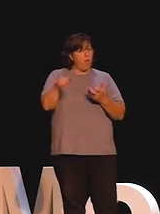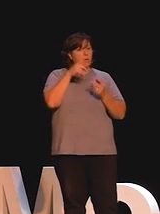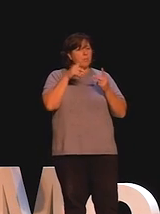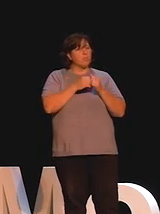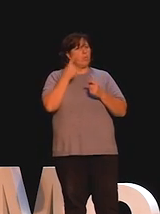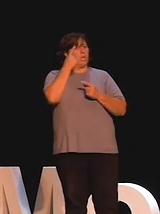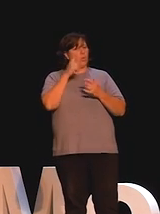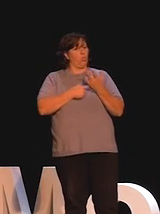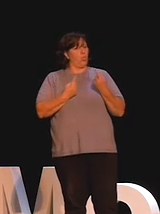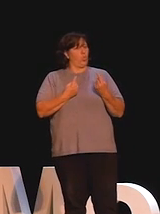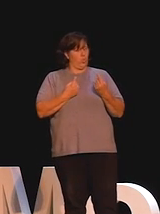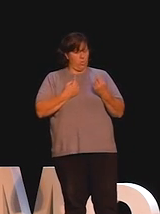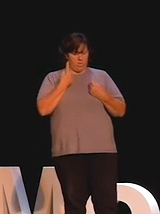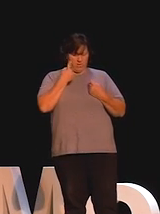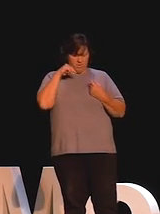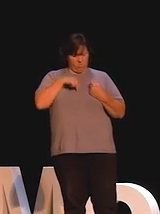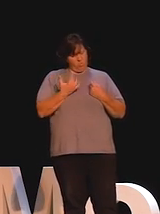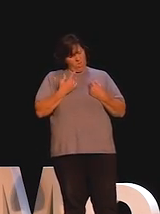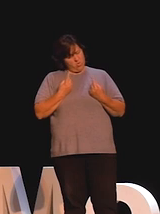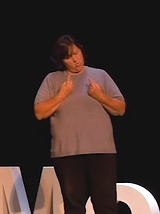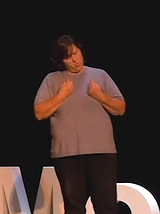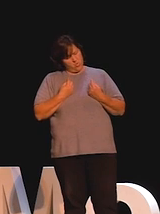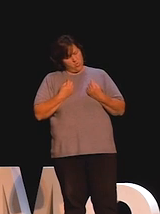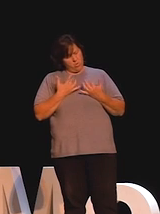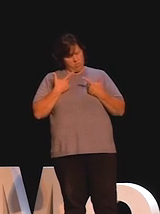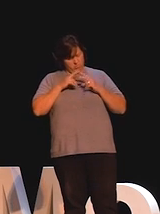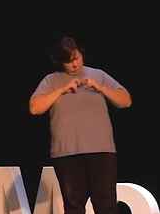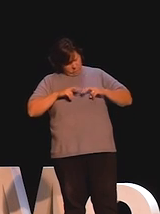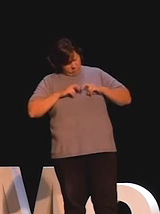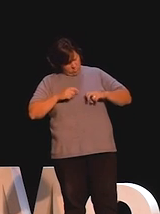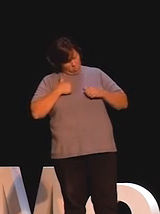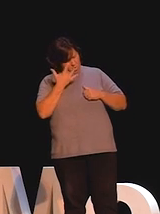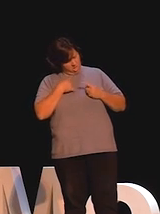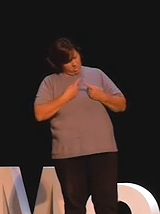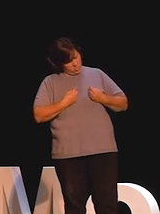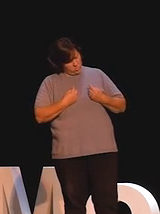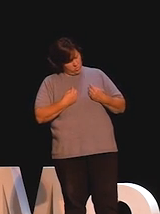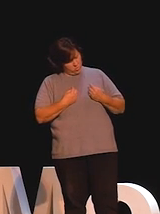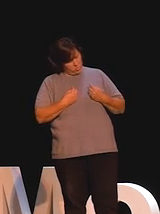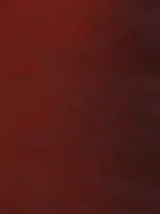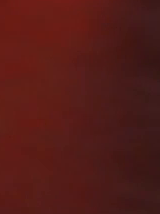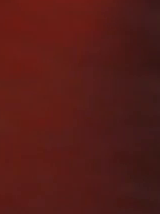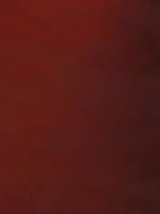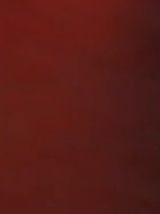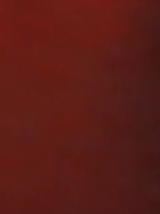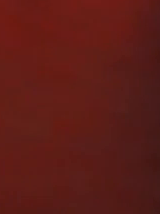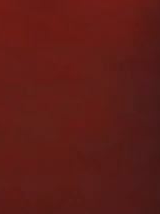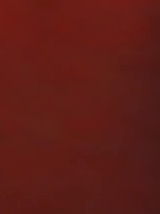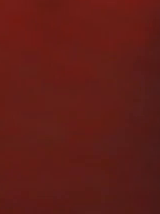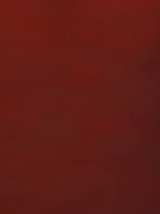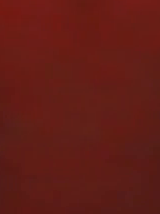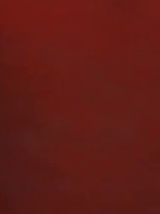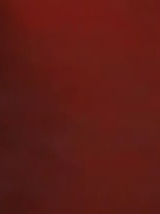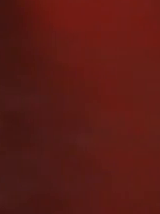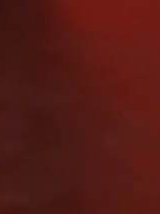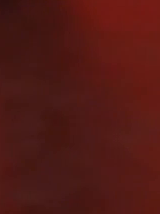their actions. I want them to also be critical of those actions. Please don't take this as shame, but sometimes